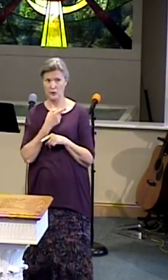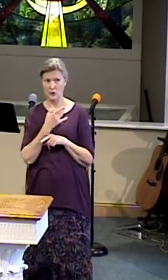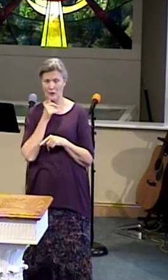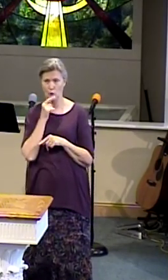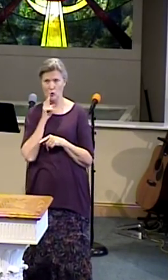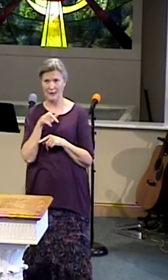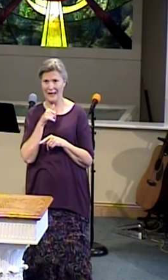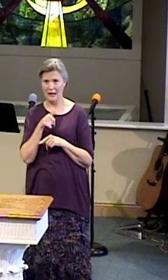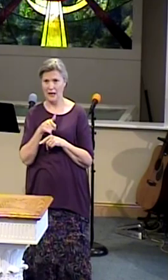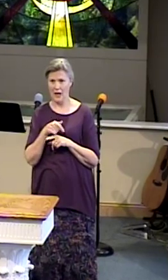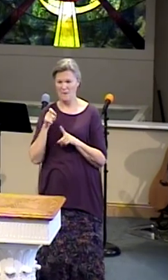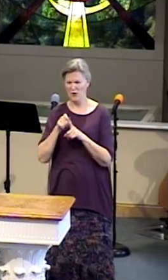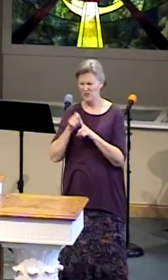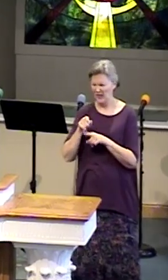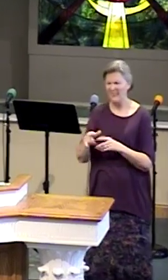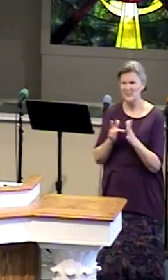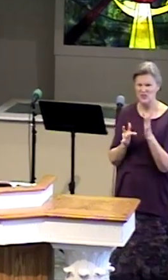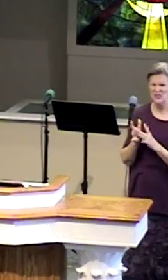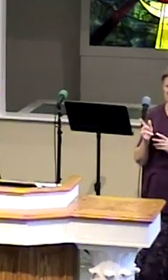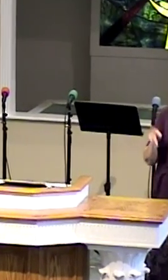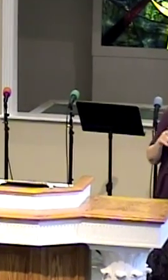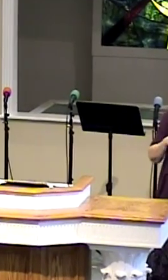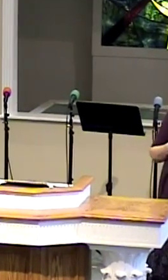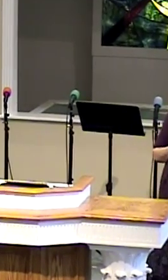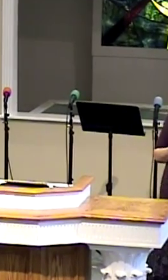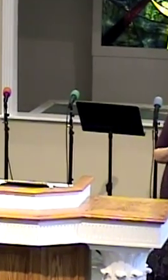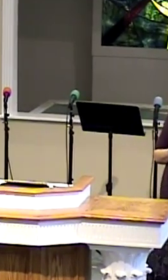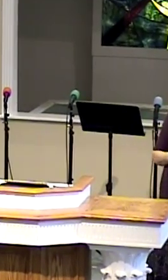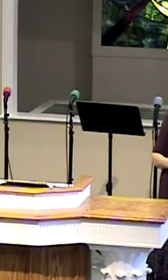really doing is persecuting these Jesus